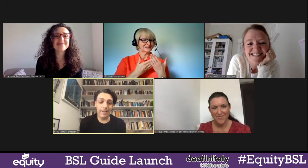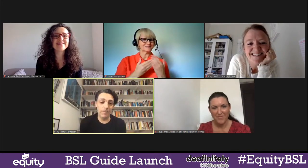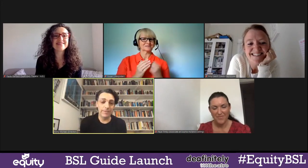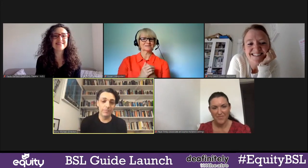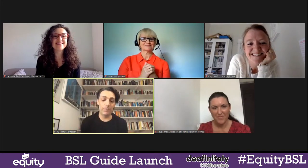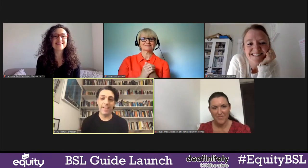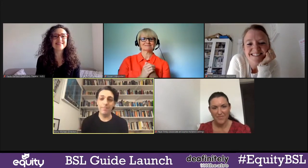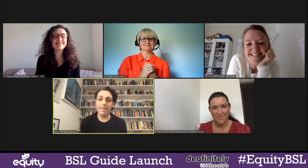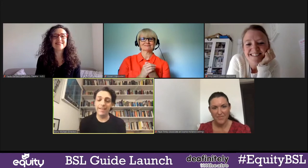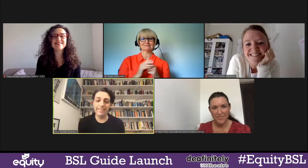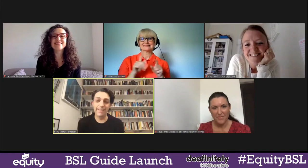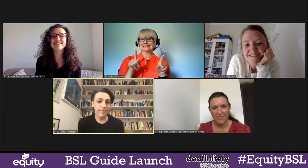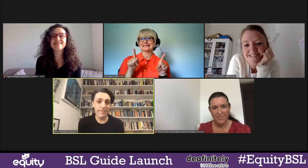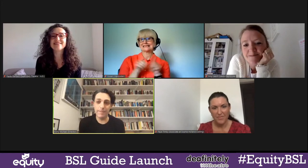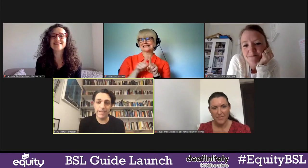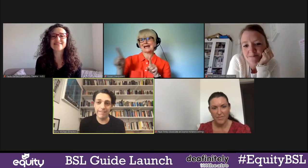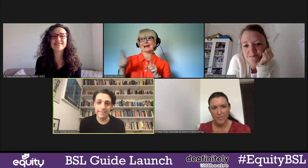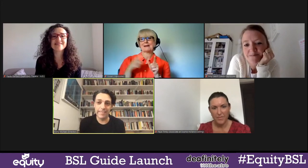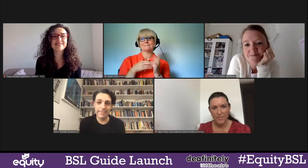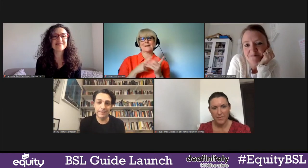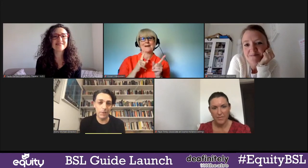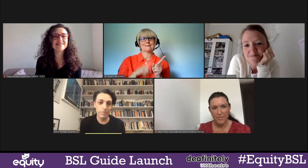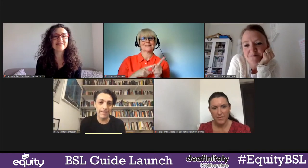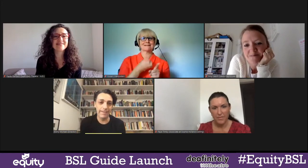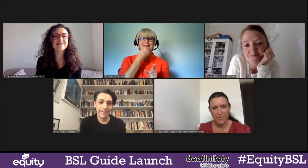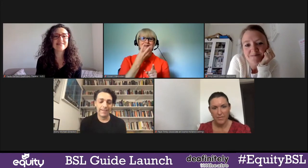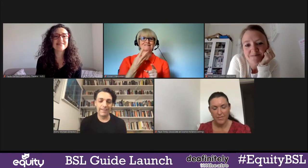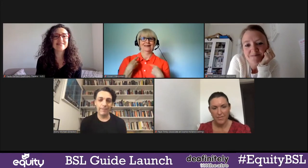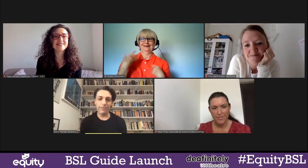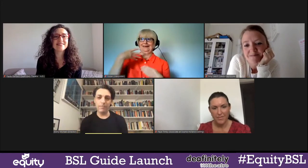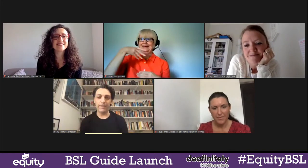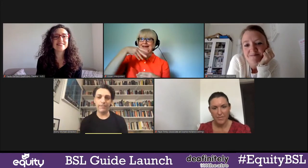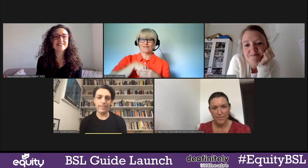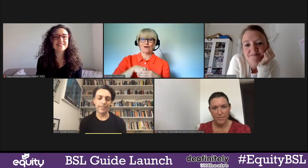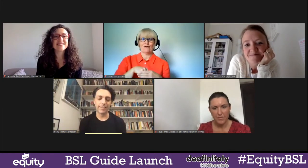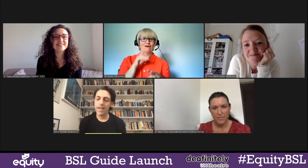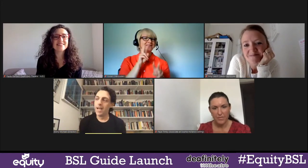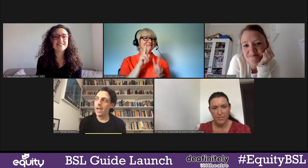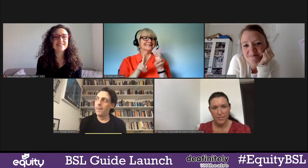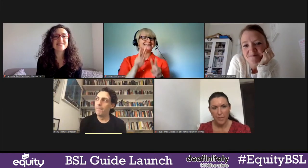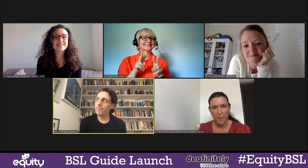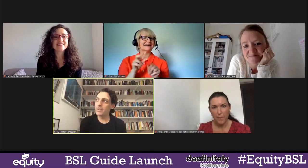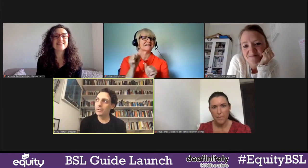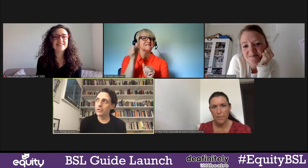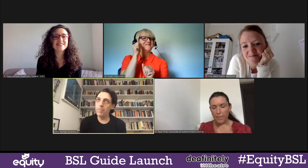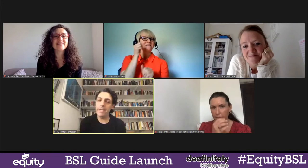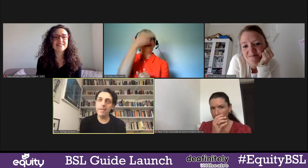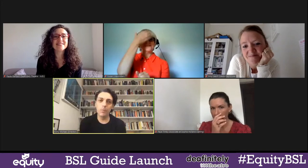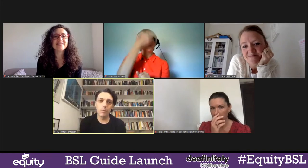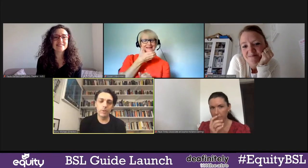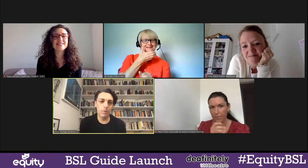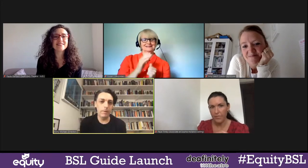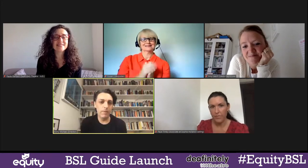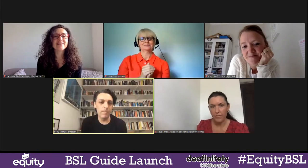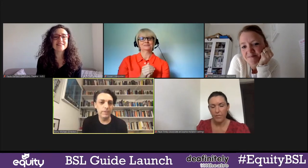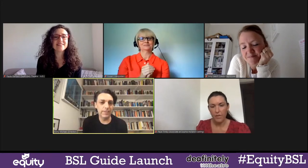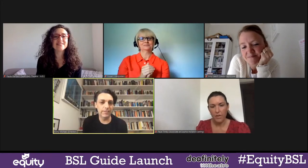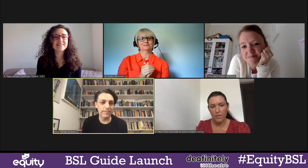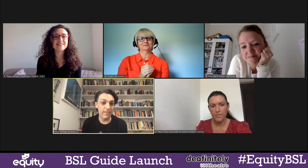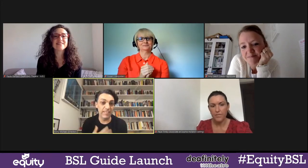Likewise with Amy, it's lovely to be here and see so many lovely familiar faces. Tommy was probably one of the most exciting things I've ever